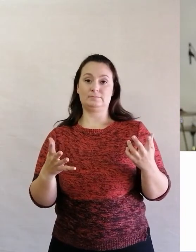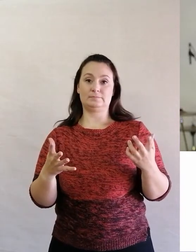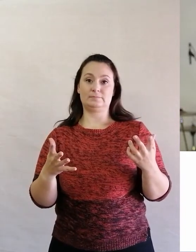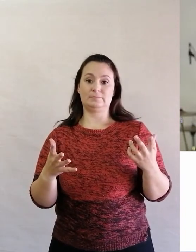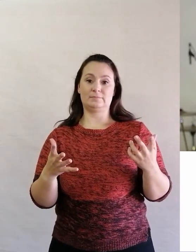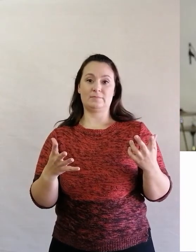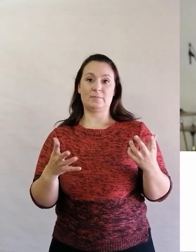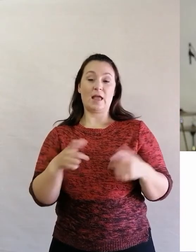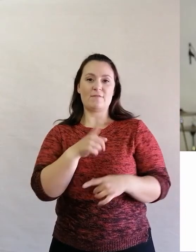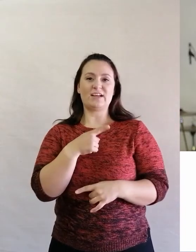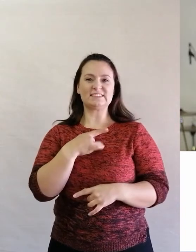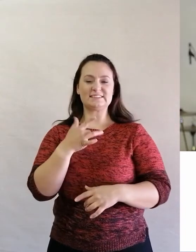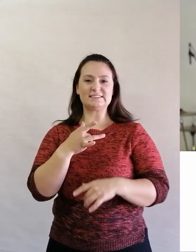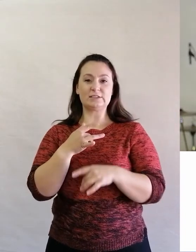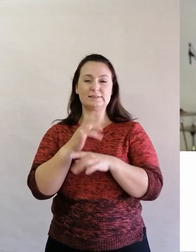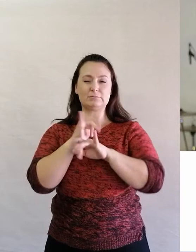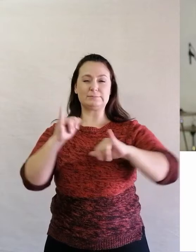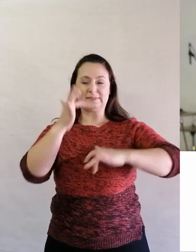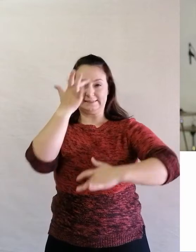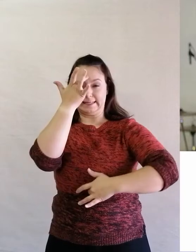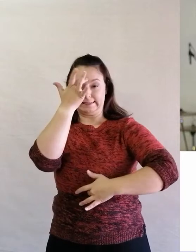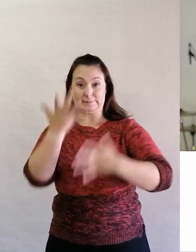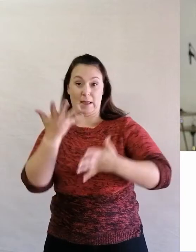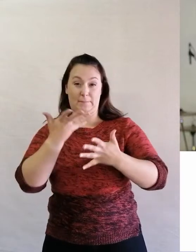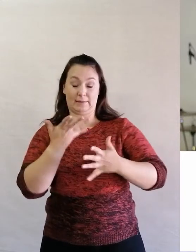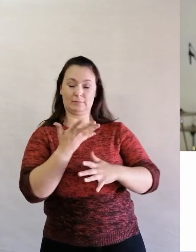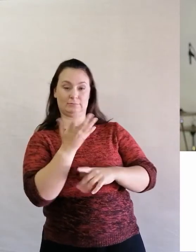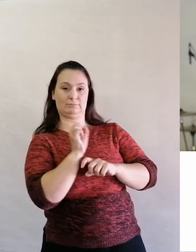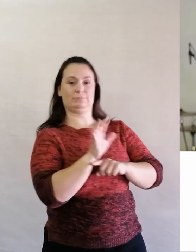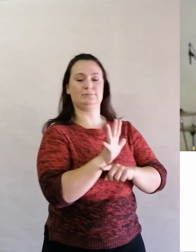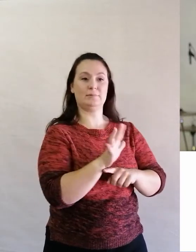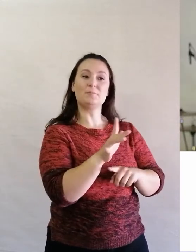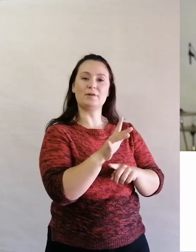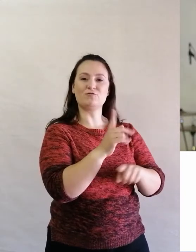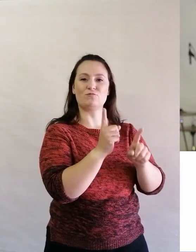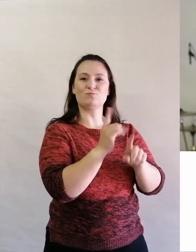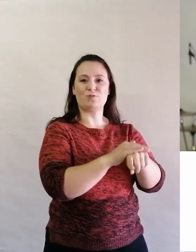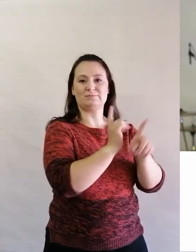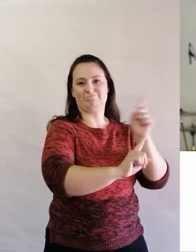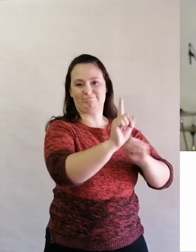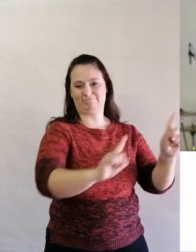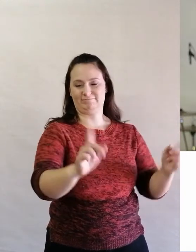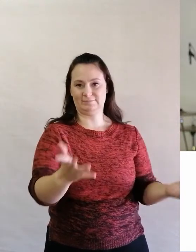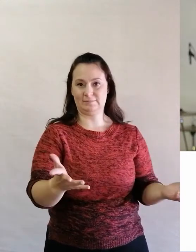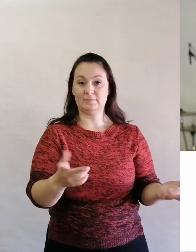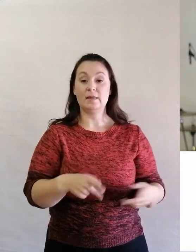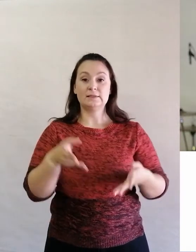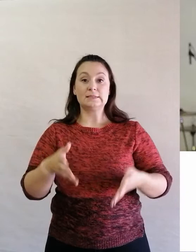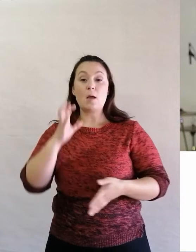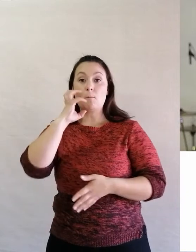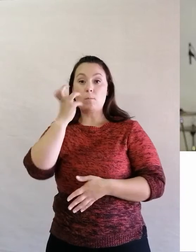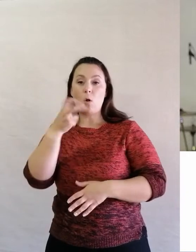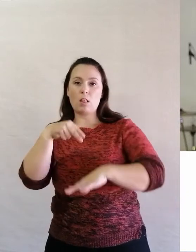rare disease that I'd contracted. Anyway, you're going to pay a price. And then we see Paul present at the stoning of